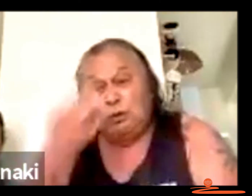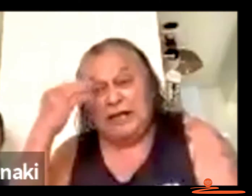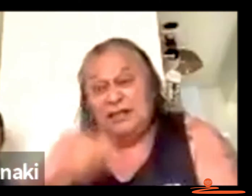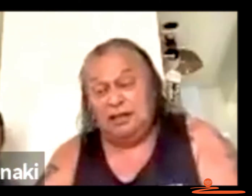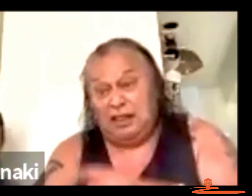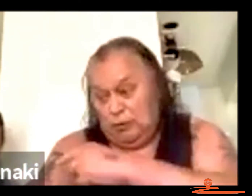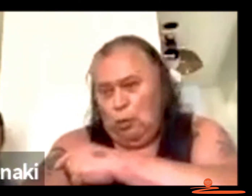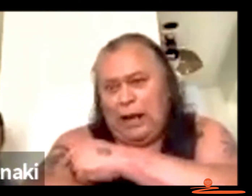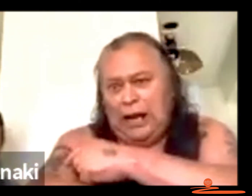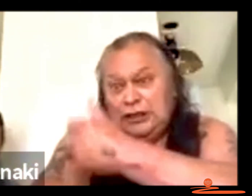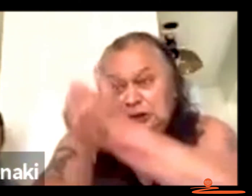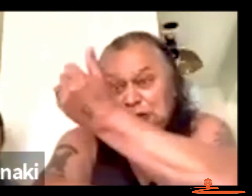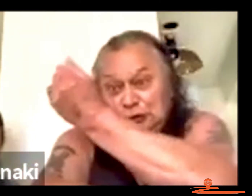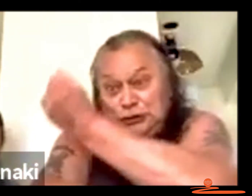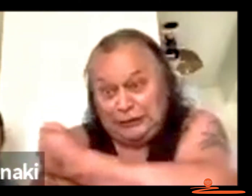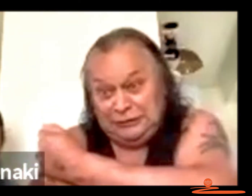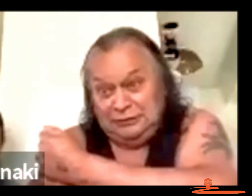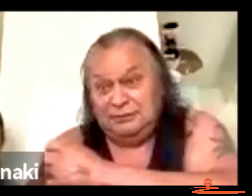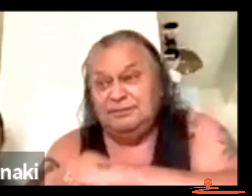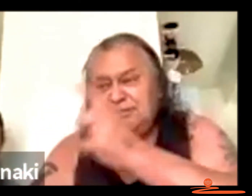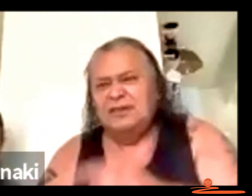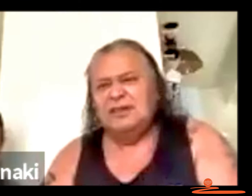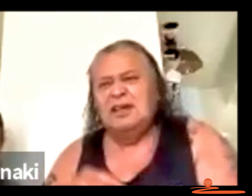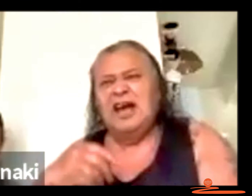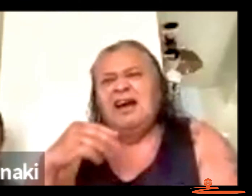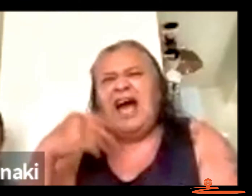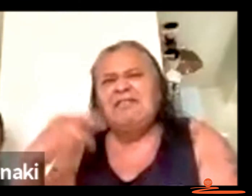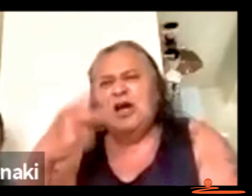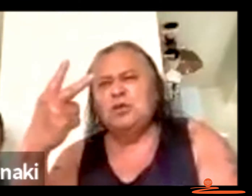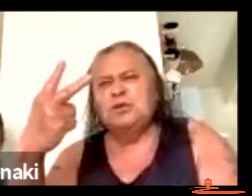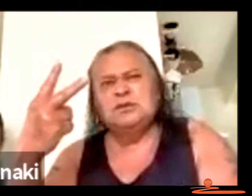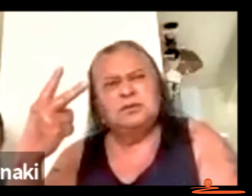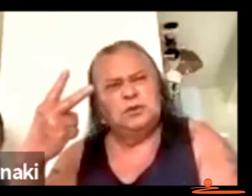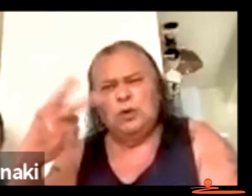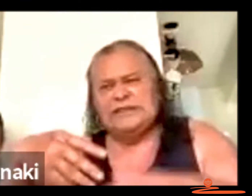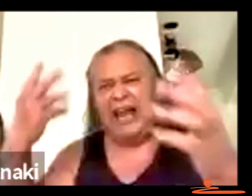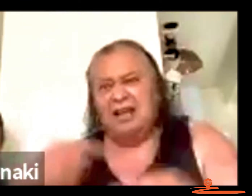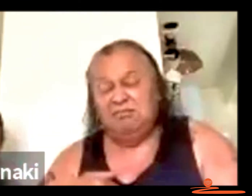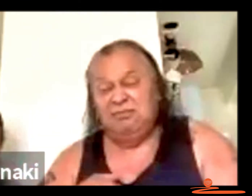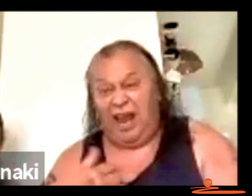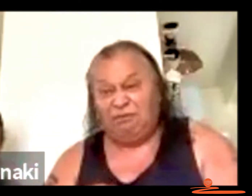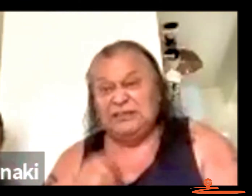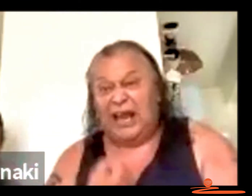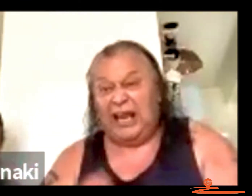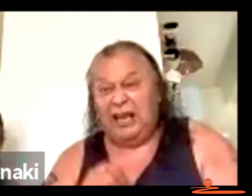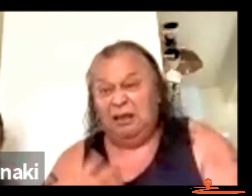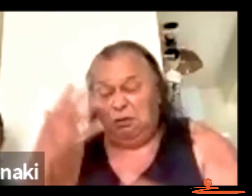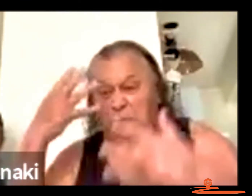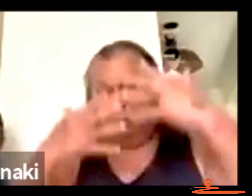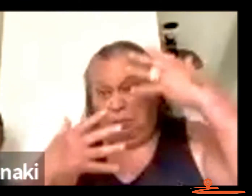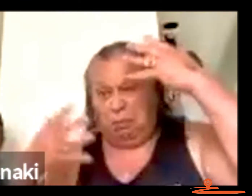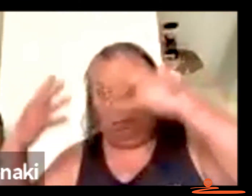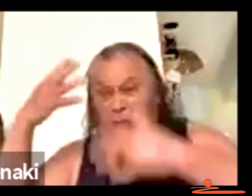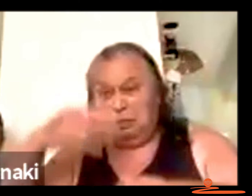I'd probably go ahead and have my second one. I had the first one on that arm, but 2